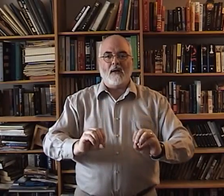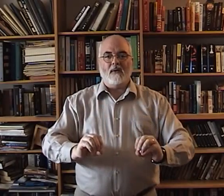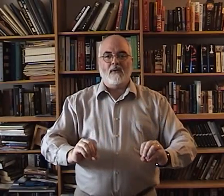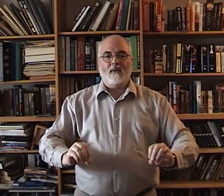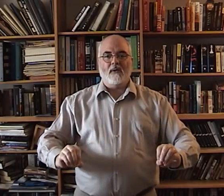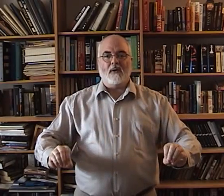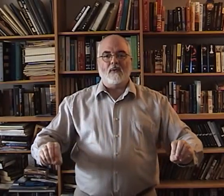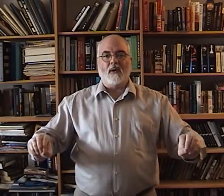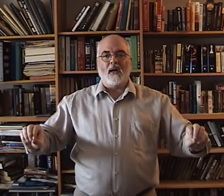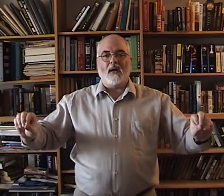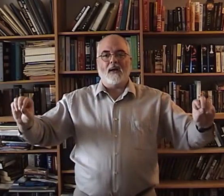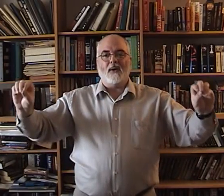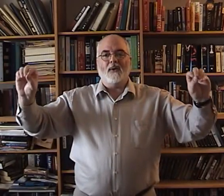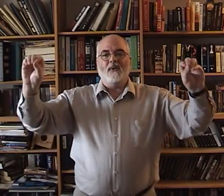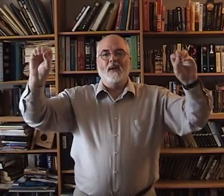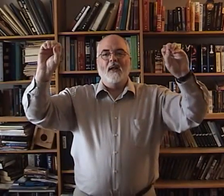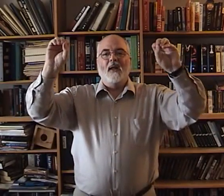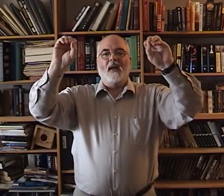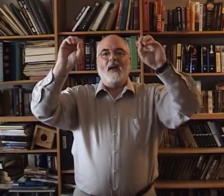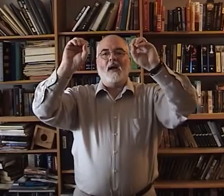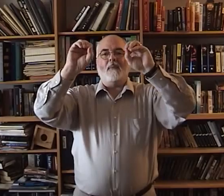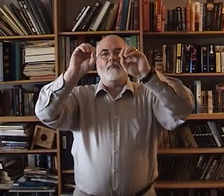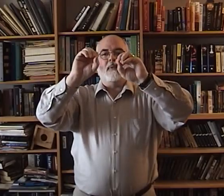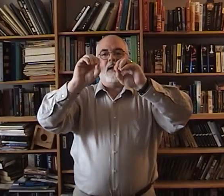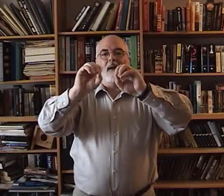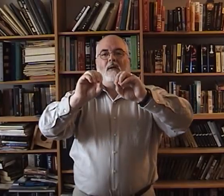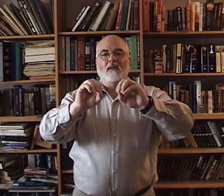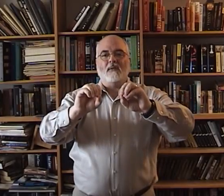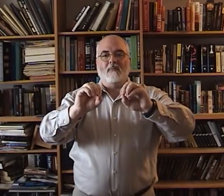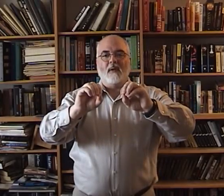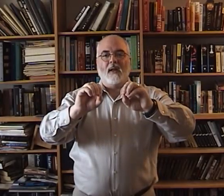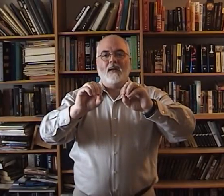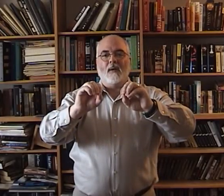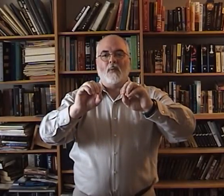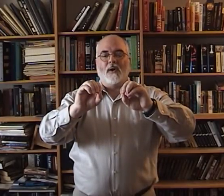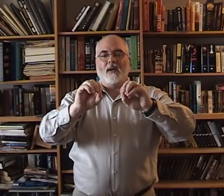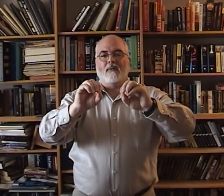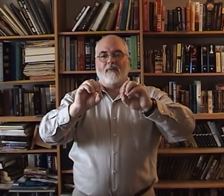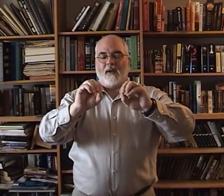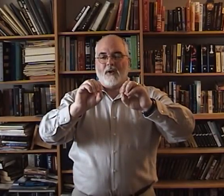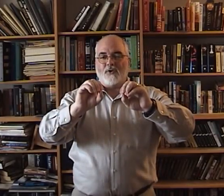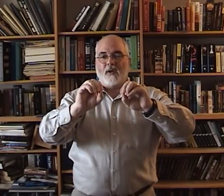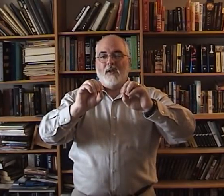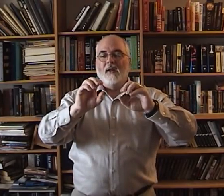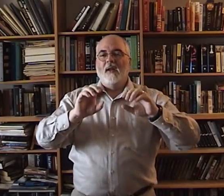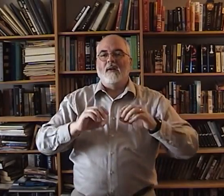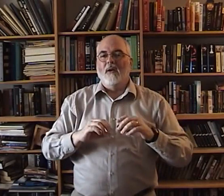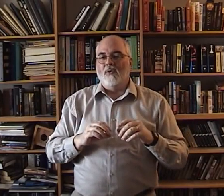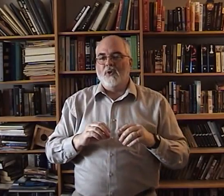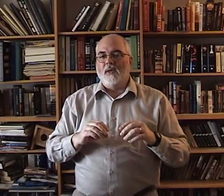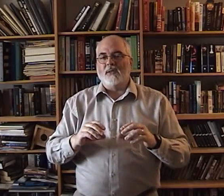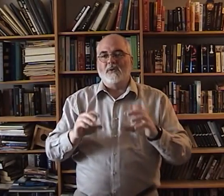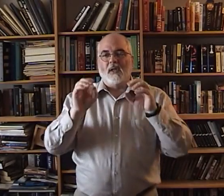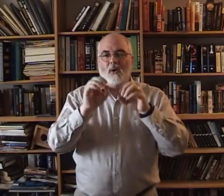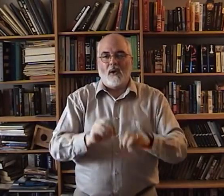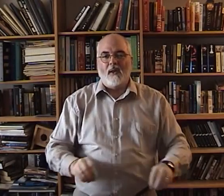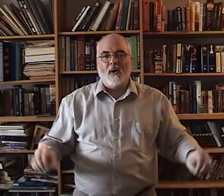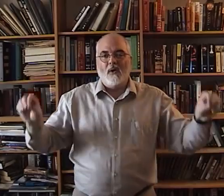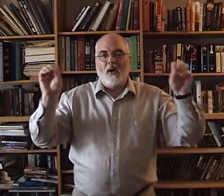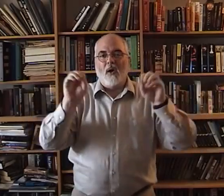down, around, up, and end up where you finished. Don't do it so slowly, though.